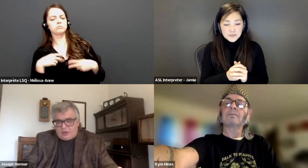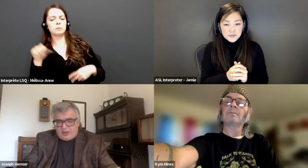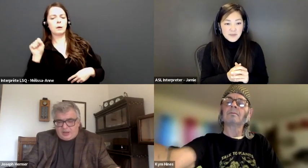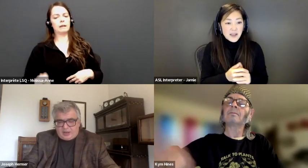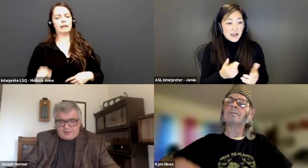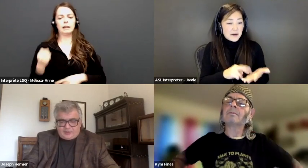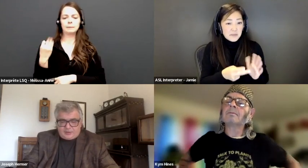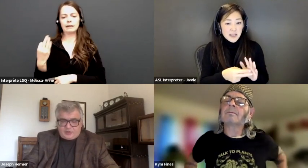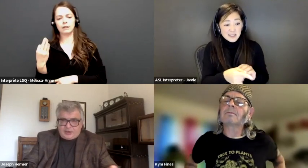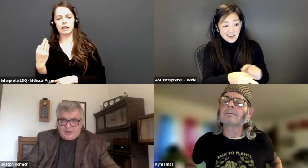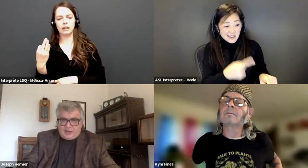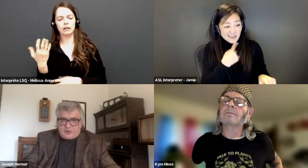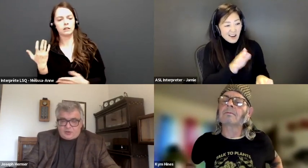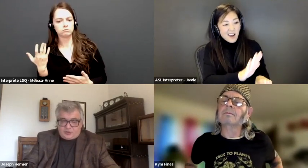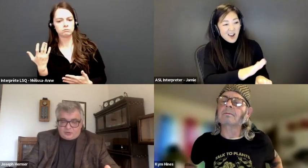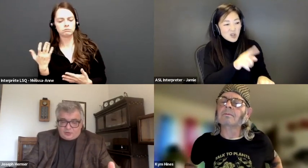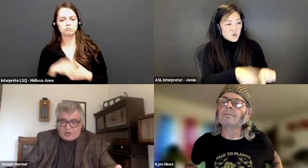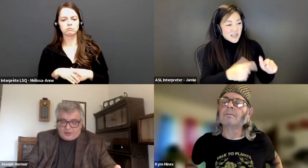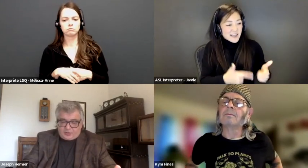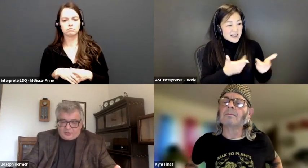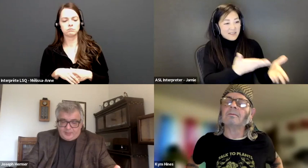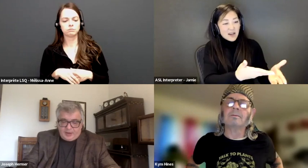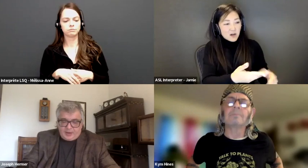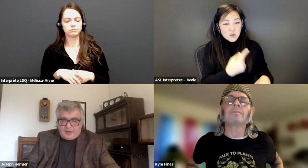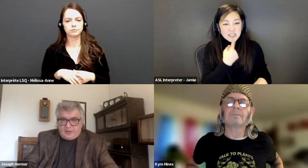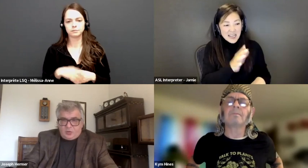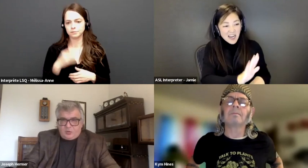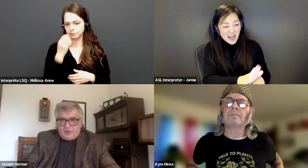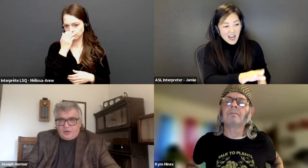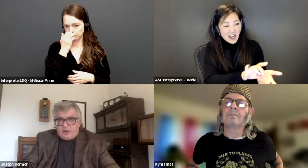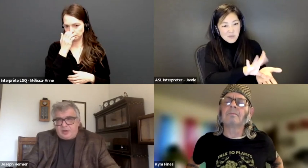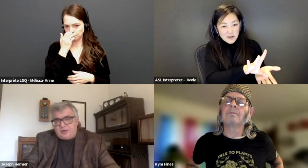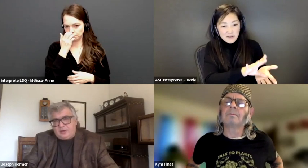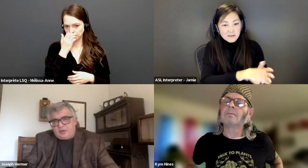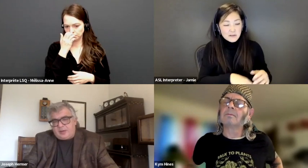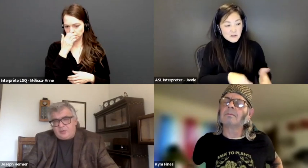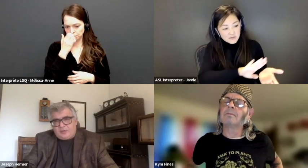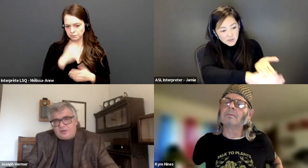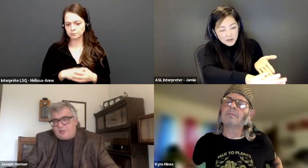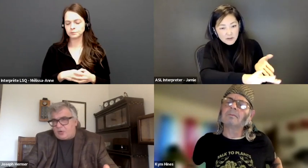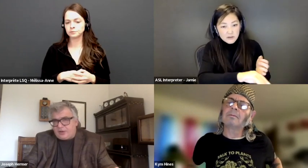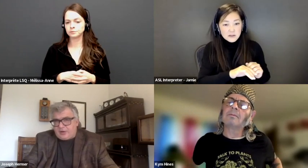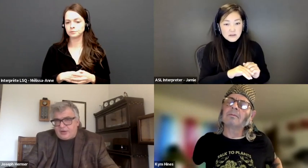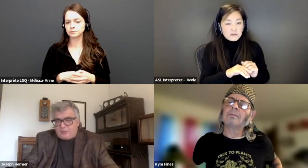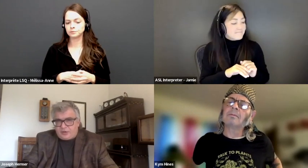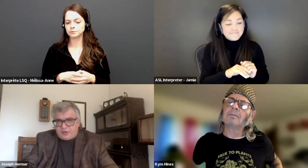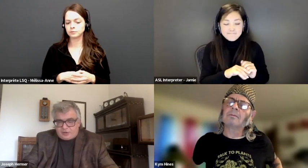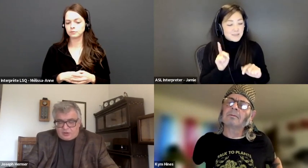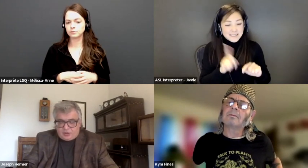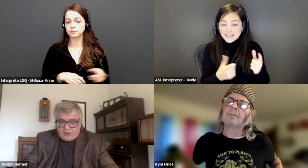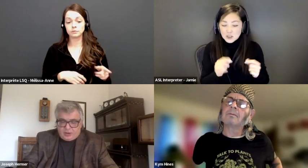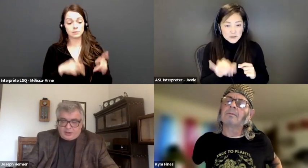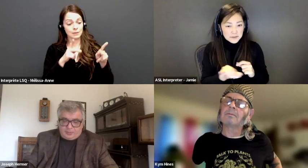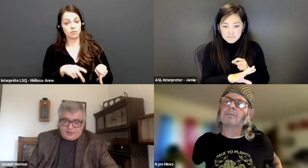people as trespassers or squatters, and then move and attempt to evict them or carry out